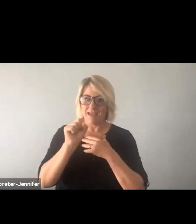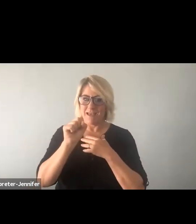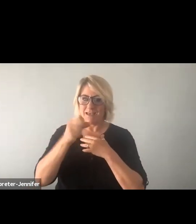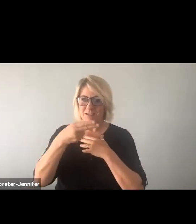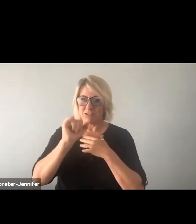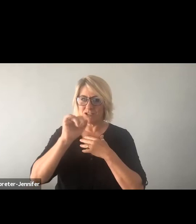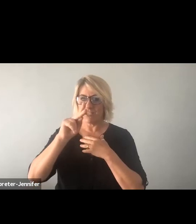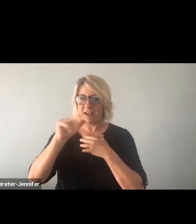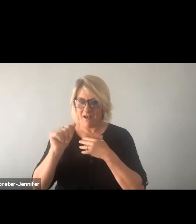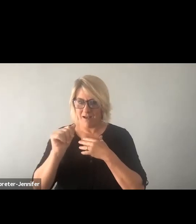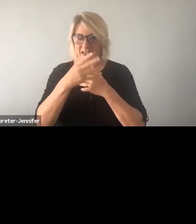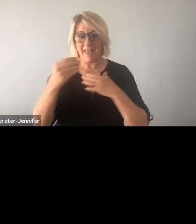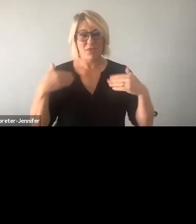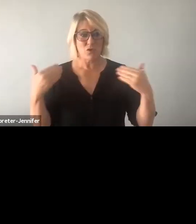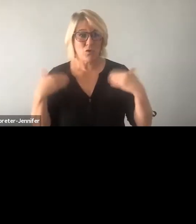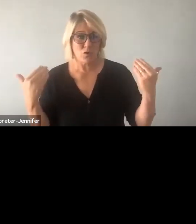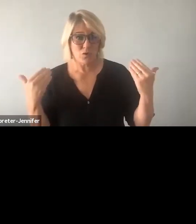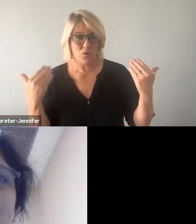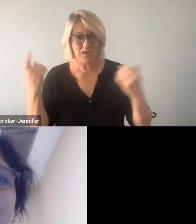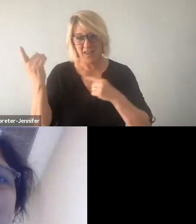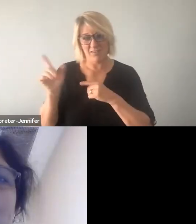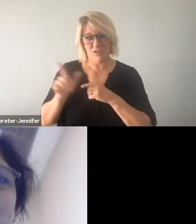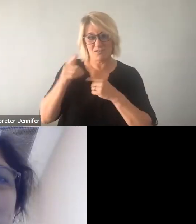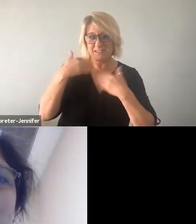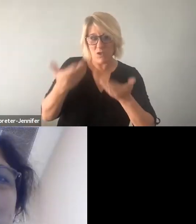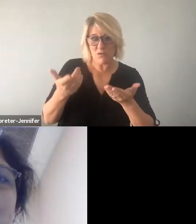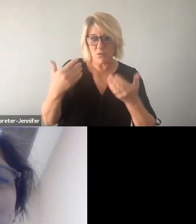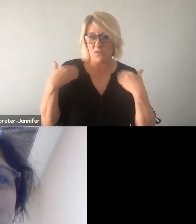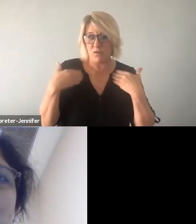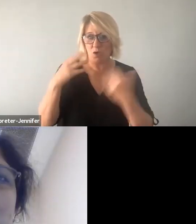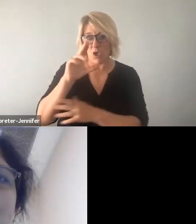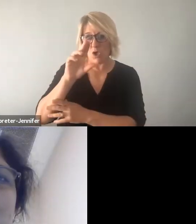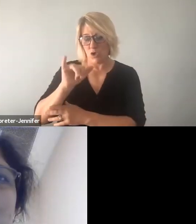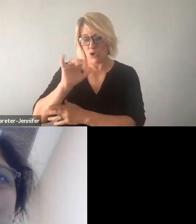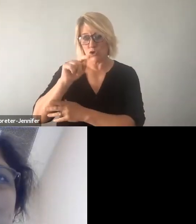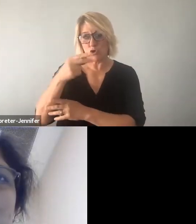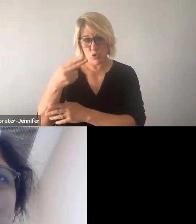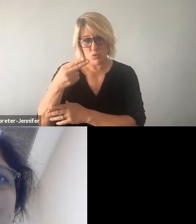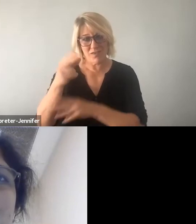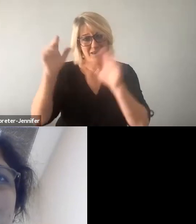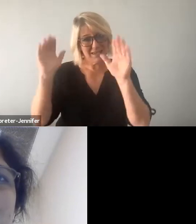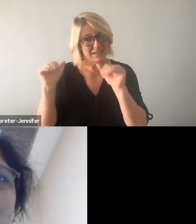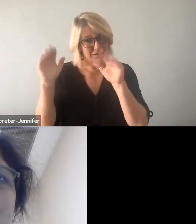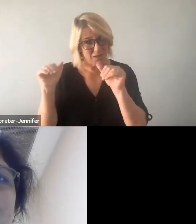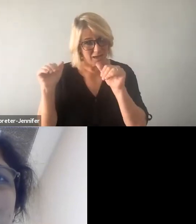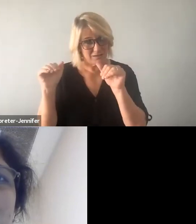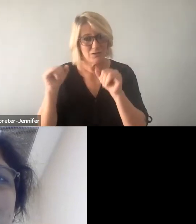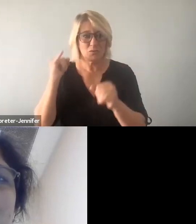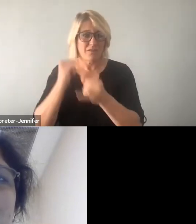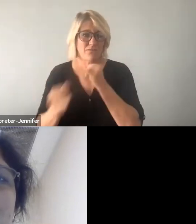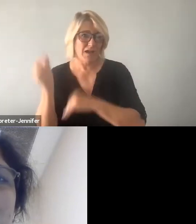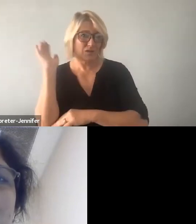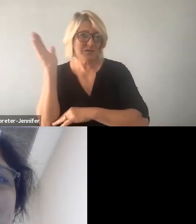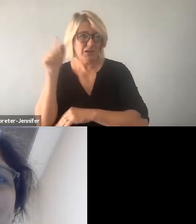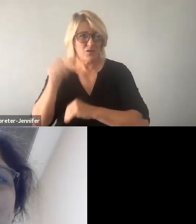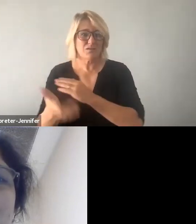youth and let them tell you a little bit about what the youth can expect before we get to our final keynote speaker for this